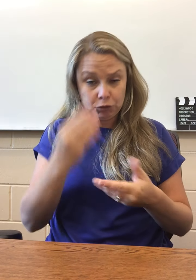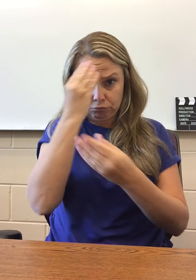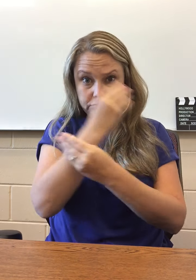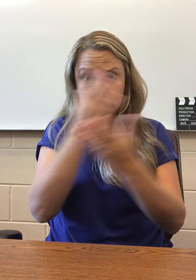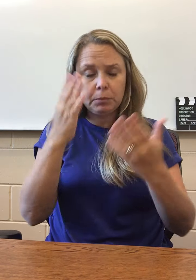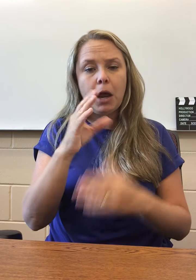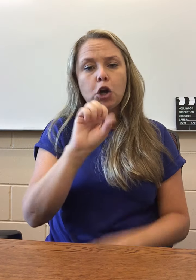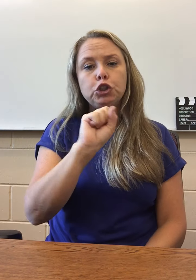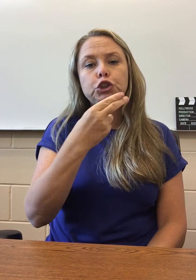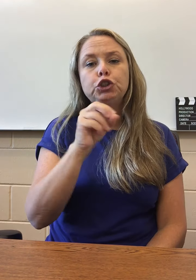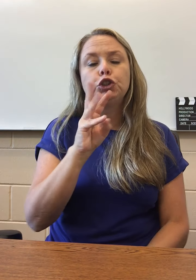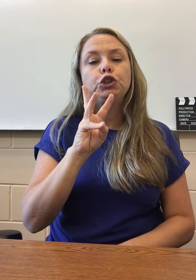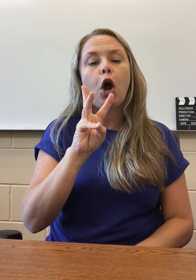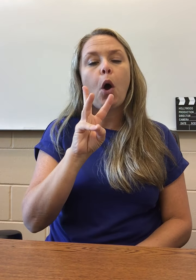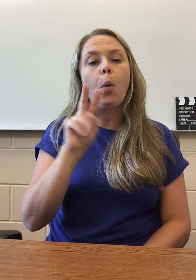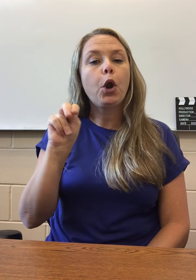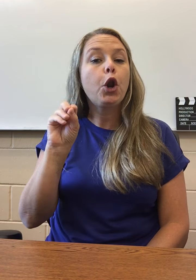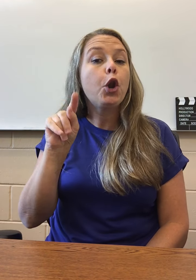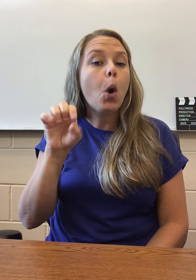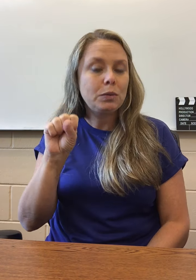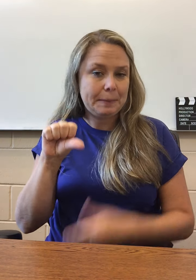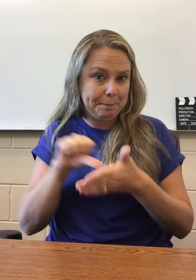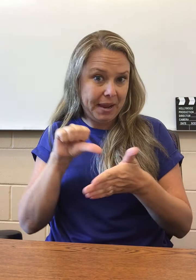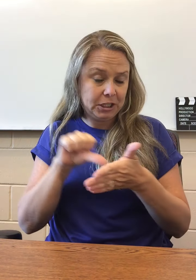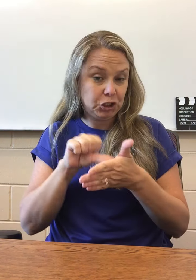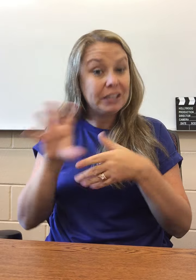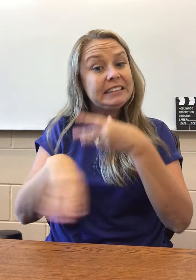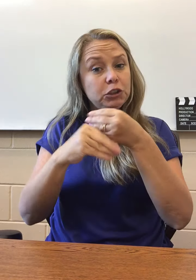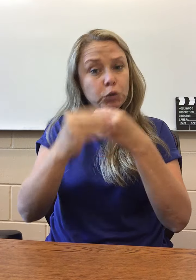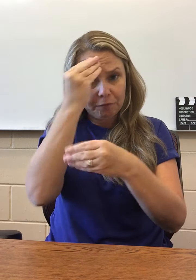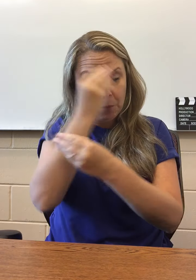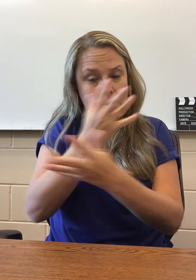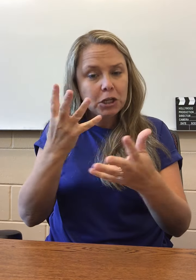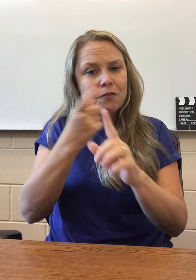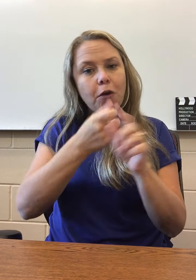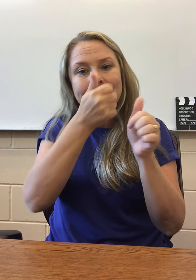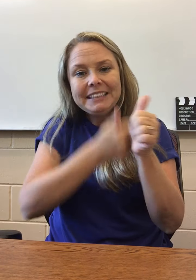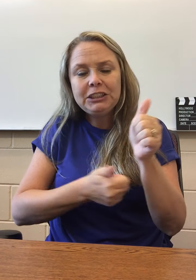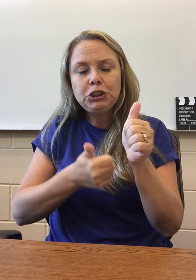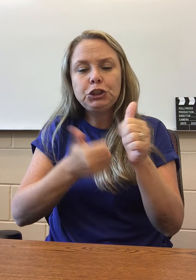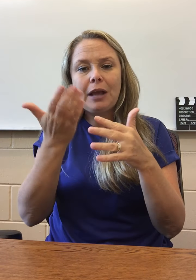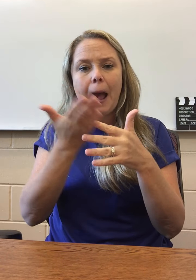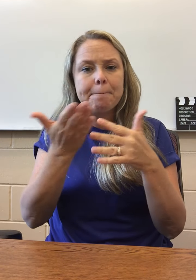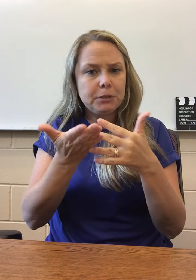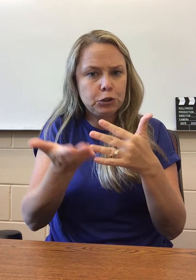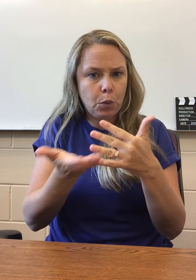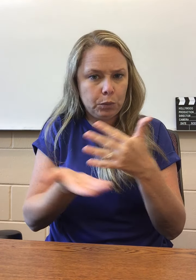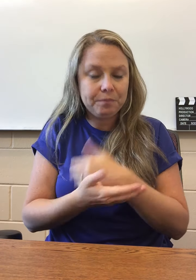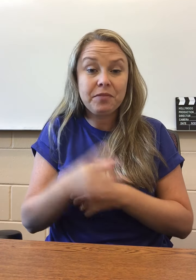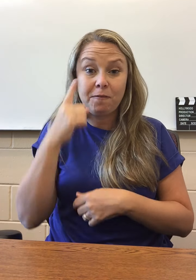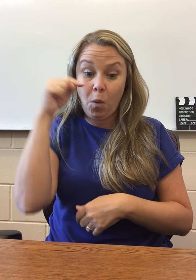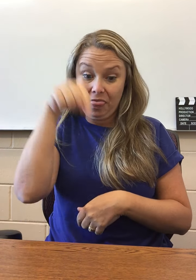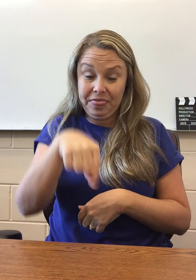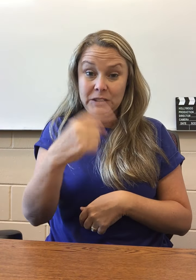page listeners will find additional information and resources from each episode and for this episode called